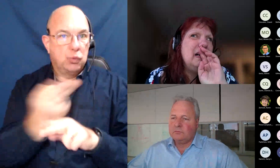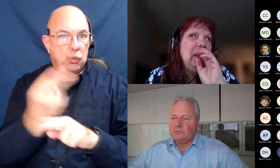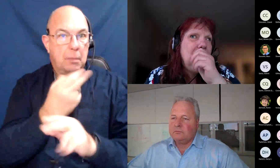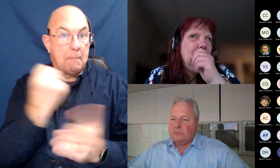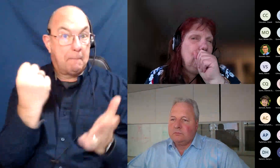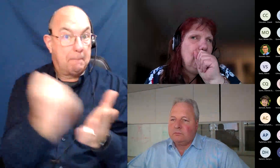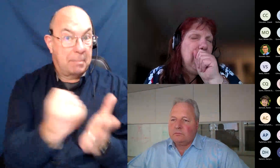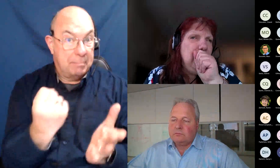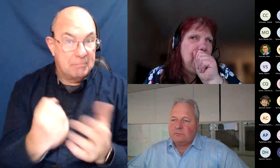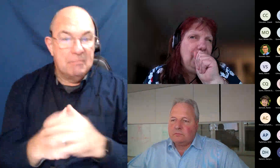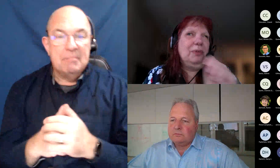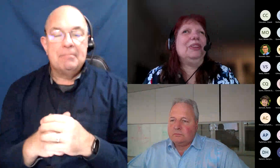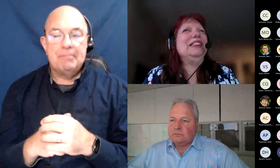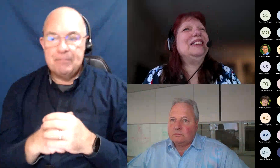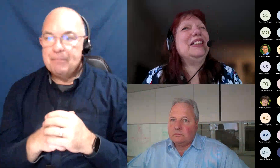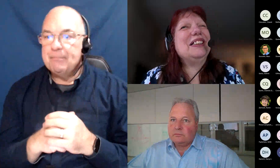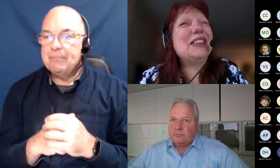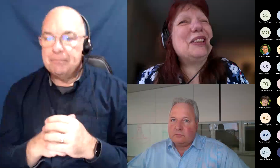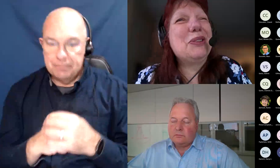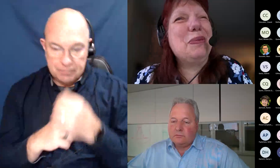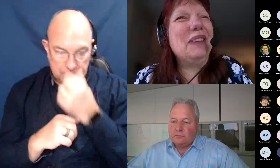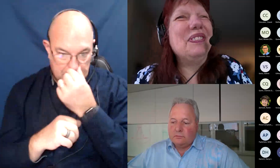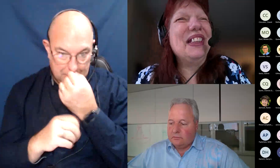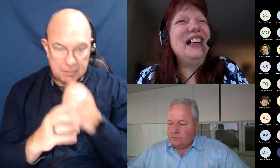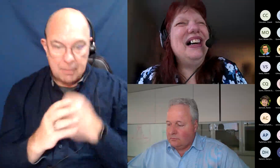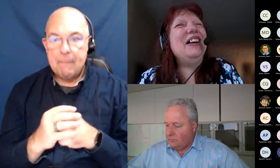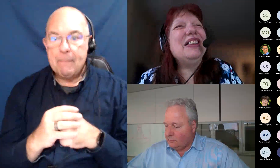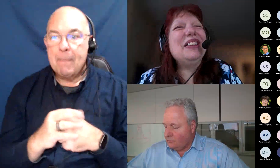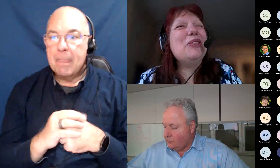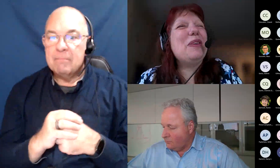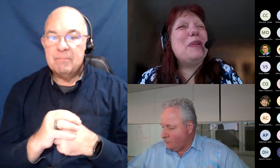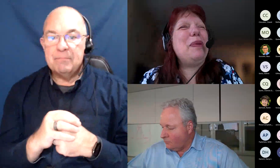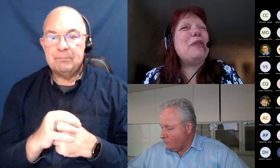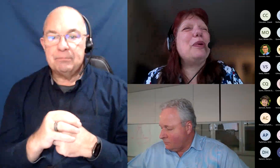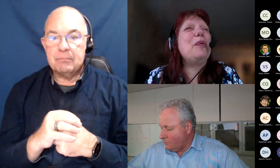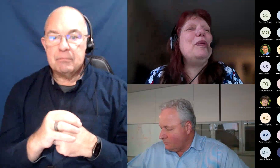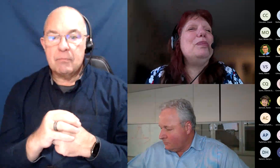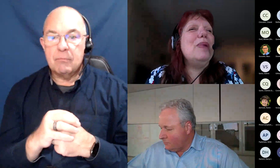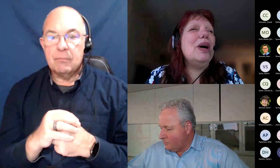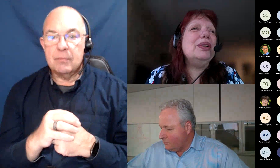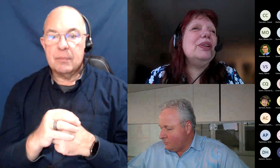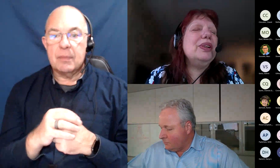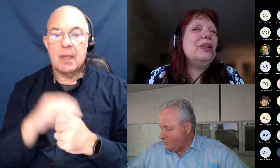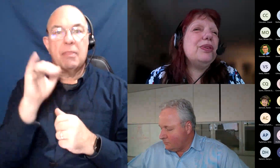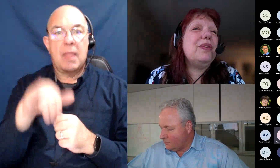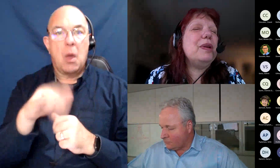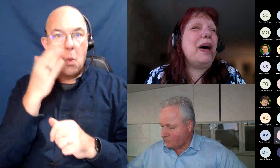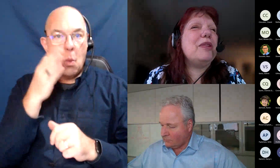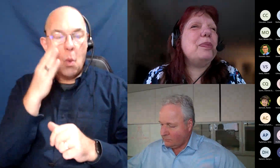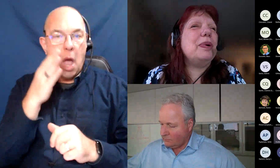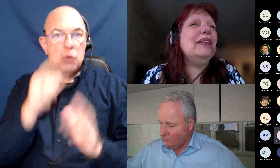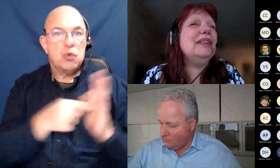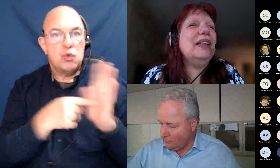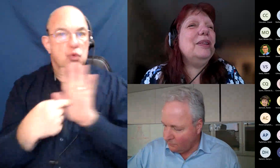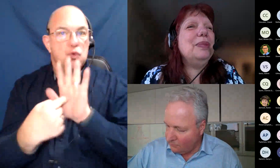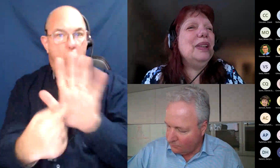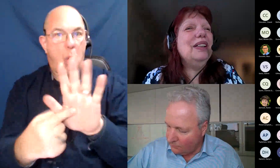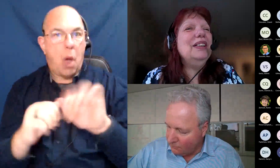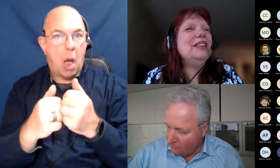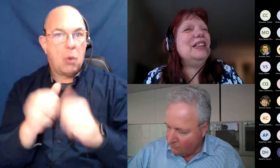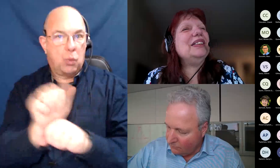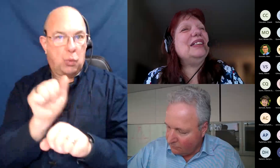passport. Will excuse me. The use of the passport will model the use of the passport, and